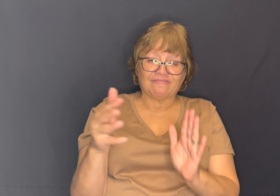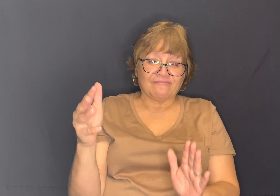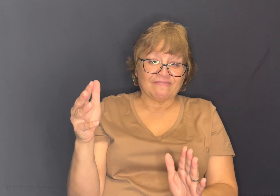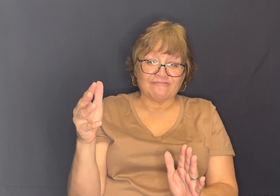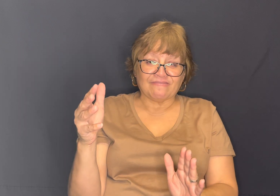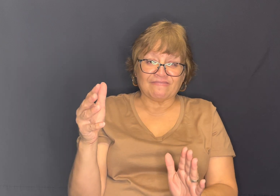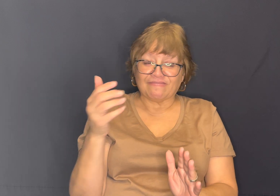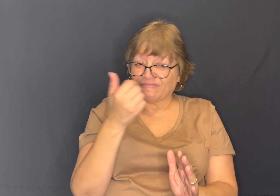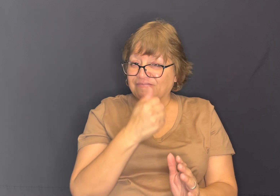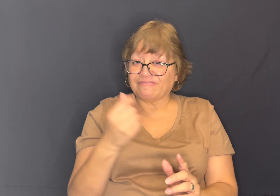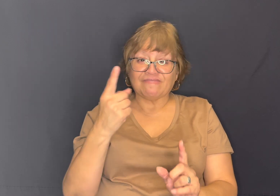5.